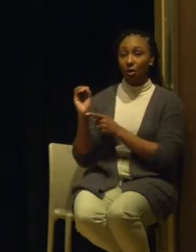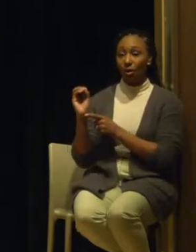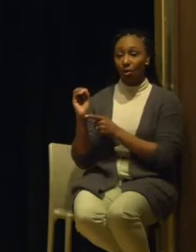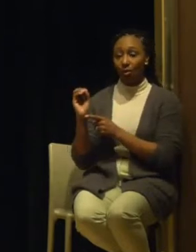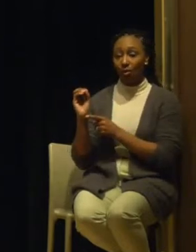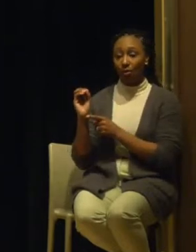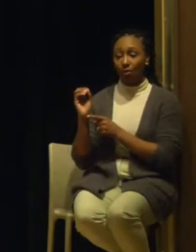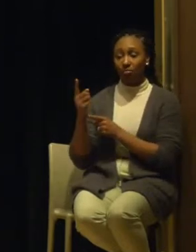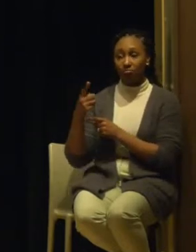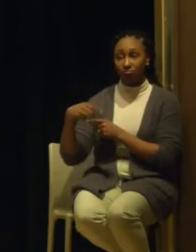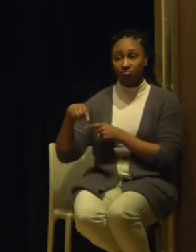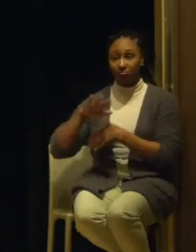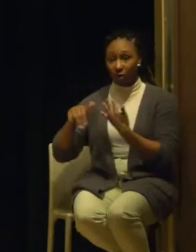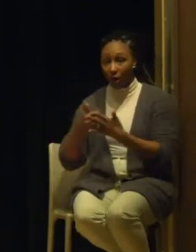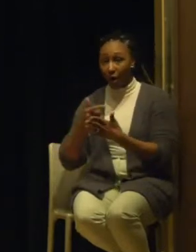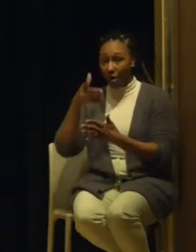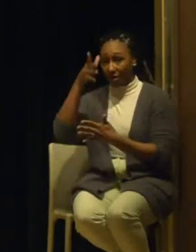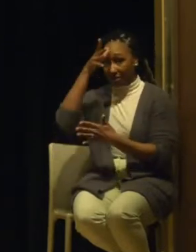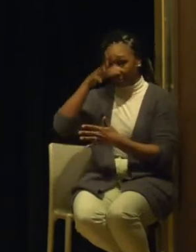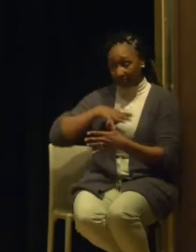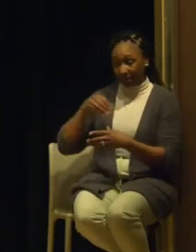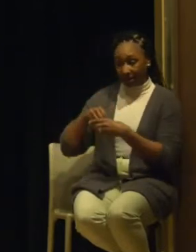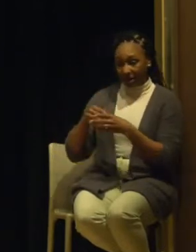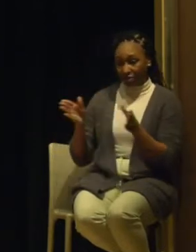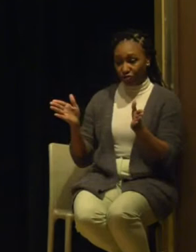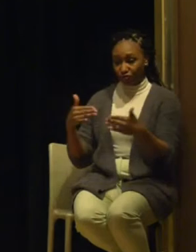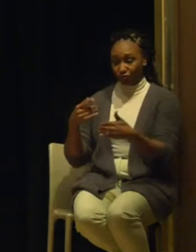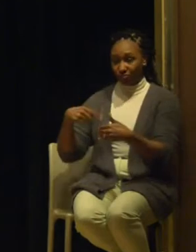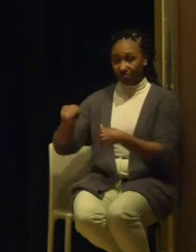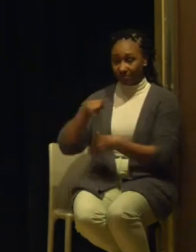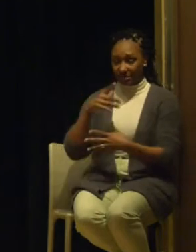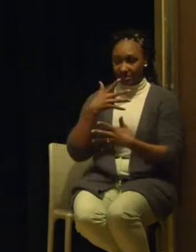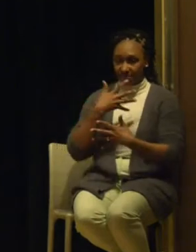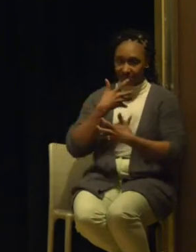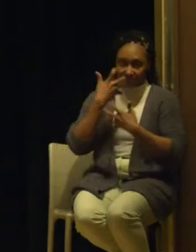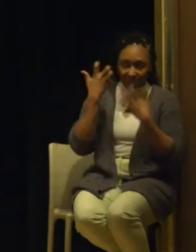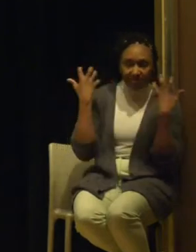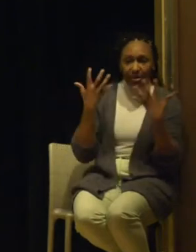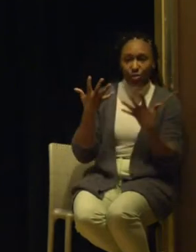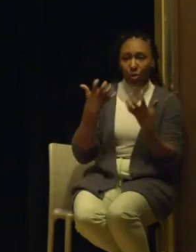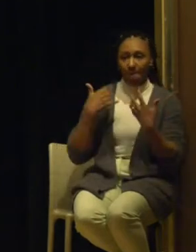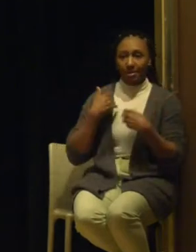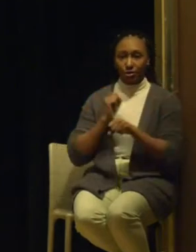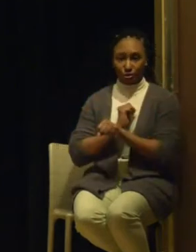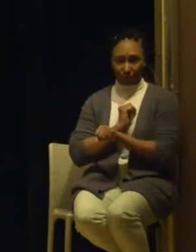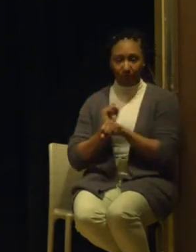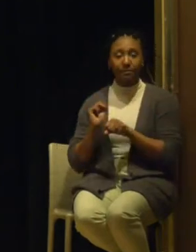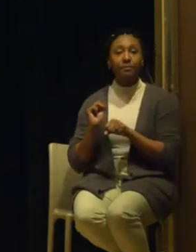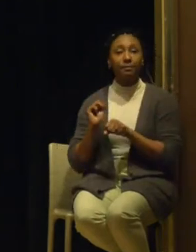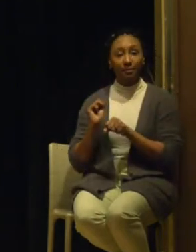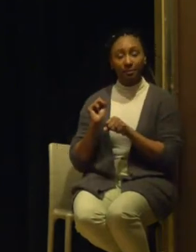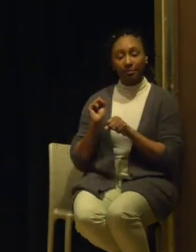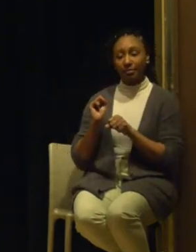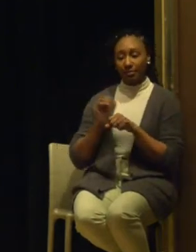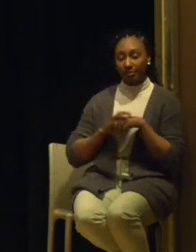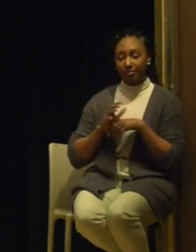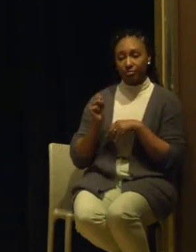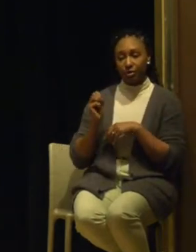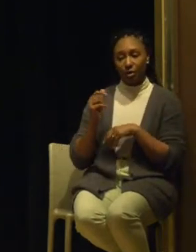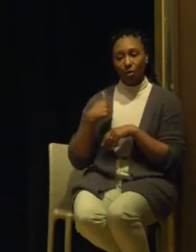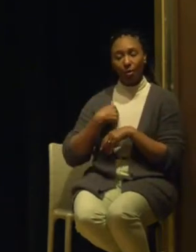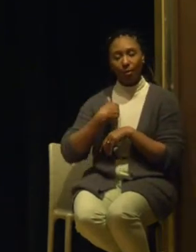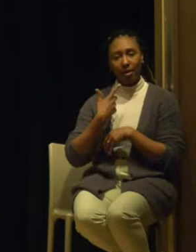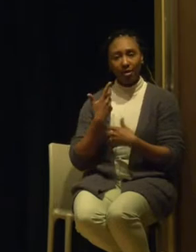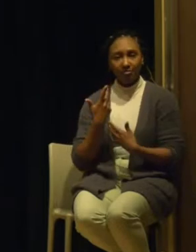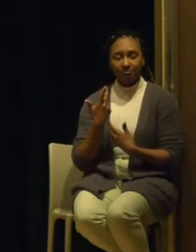men in the room wanted my job. Oh, they were mad. They were mad. Mm-hmm. They were mad. And, you know, I say it